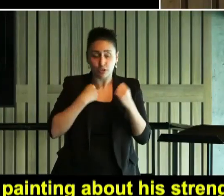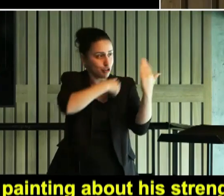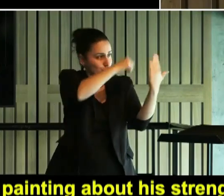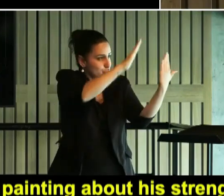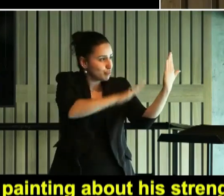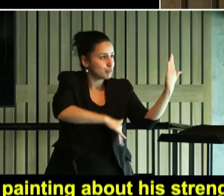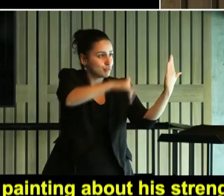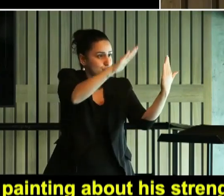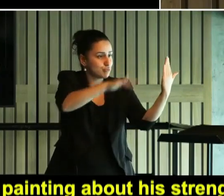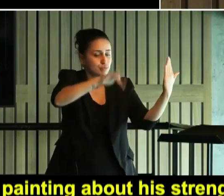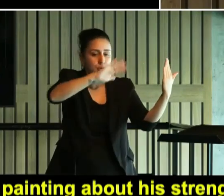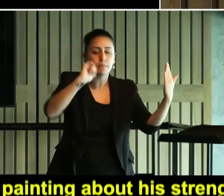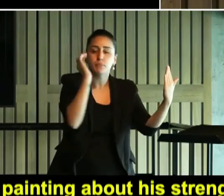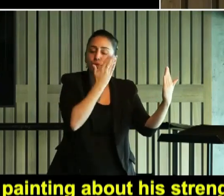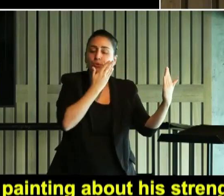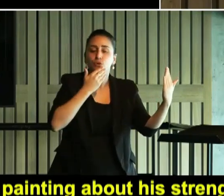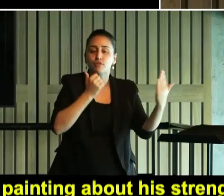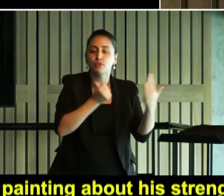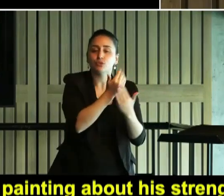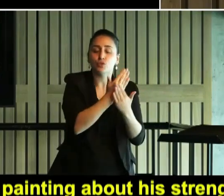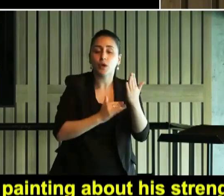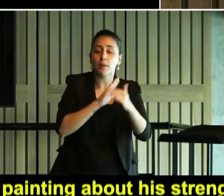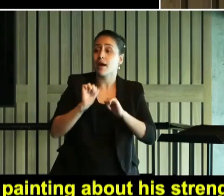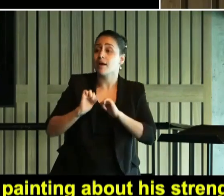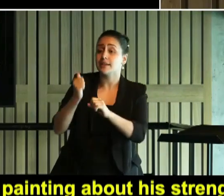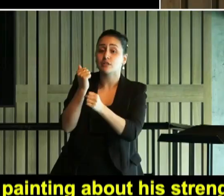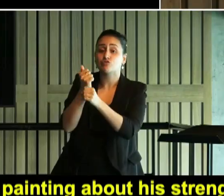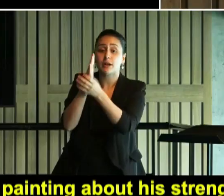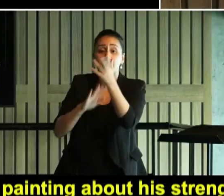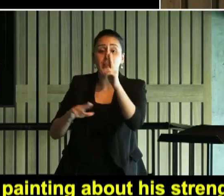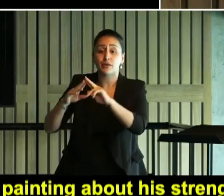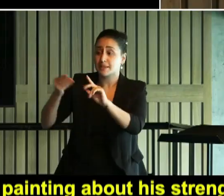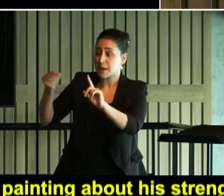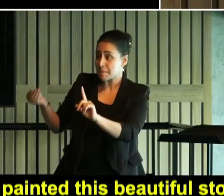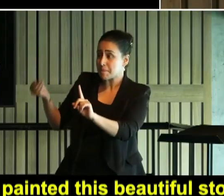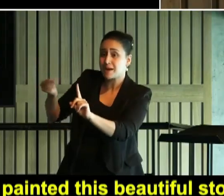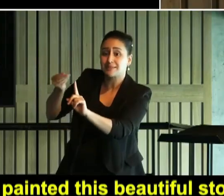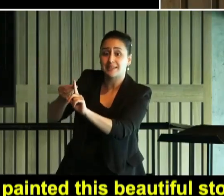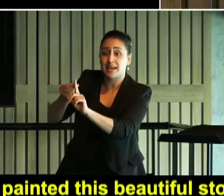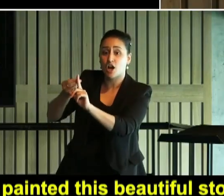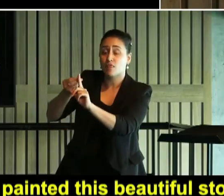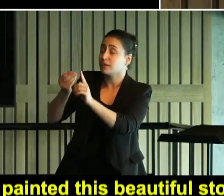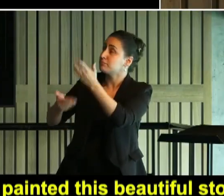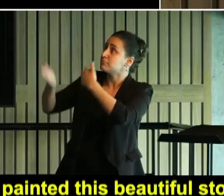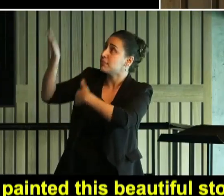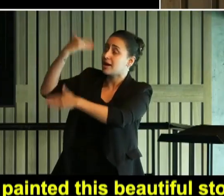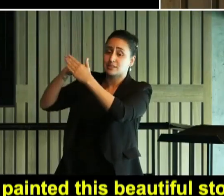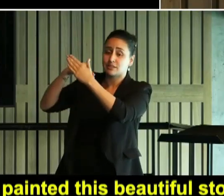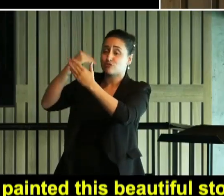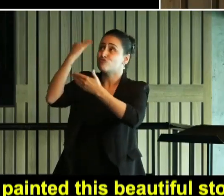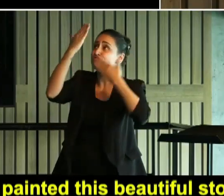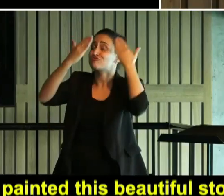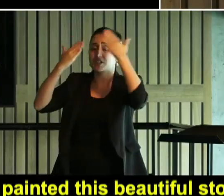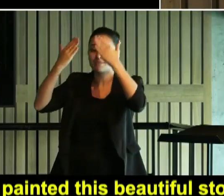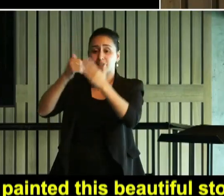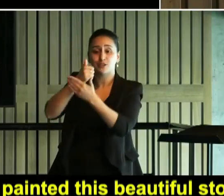his grandparents passed down the dreaming stories to him and how he got to dance at the Commonwealth Games and how he connects back to